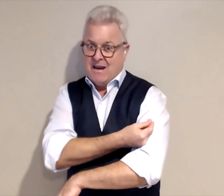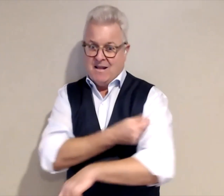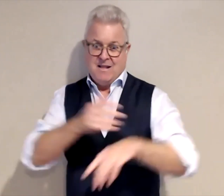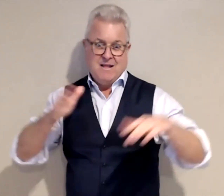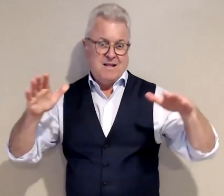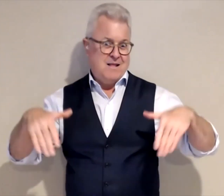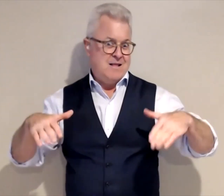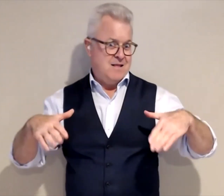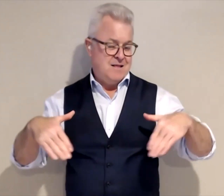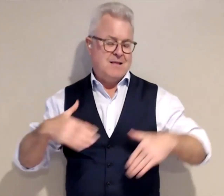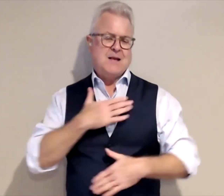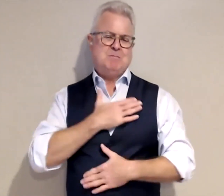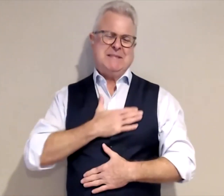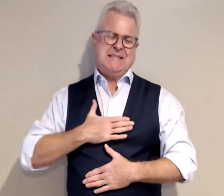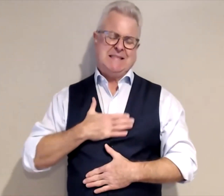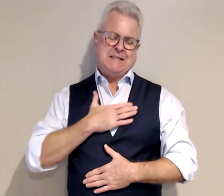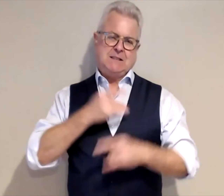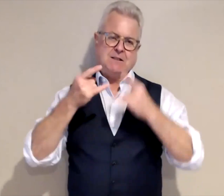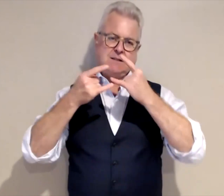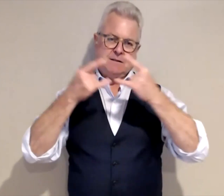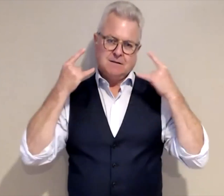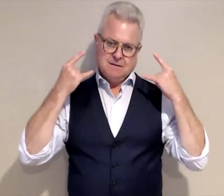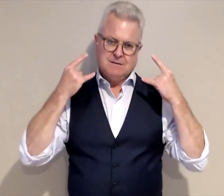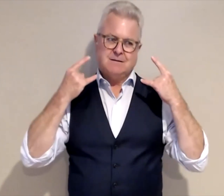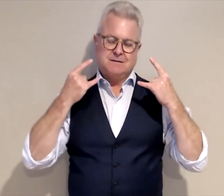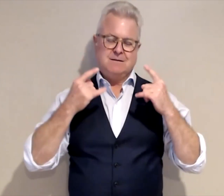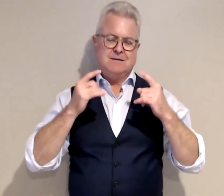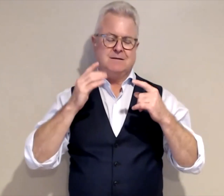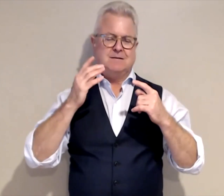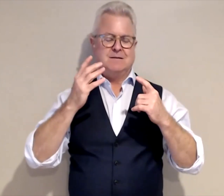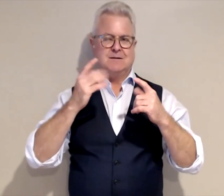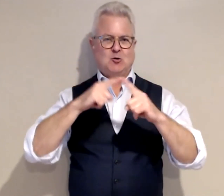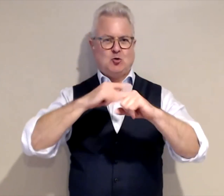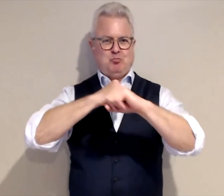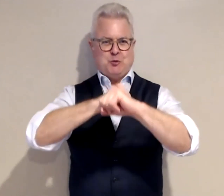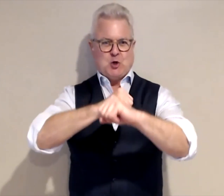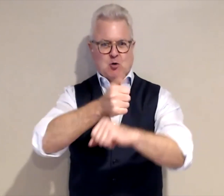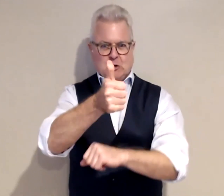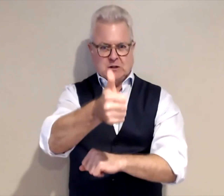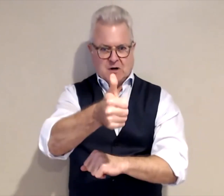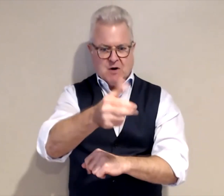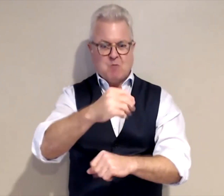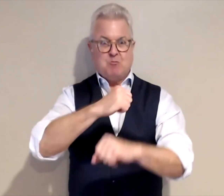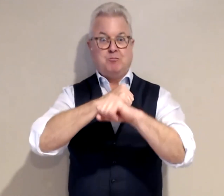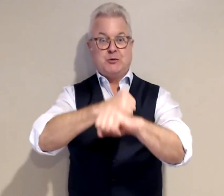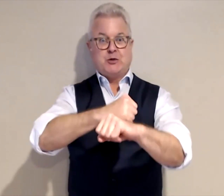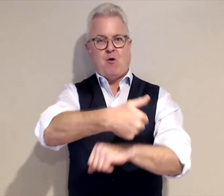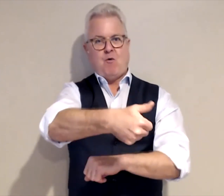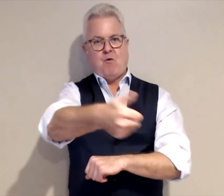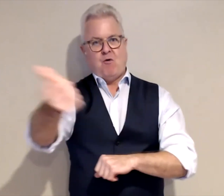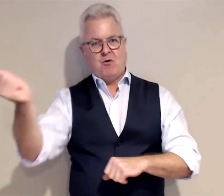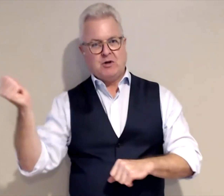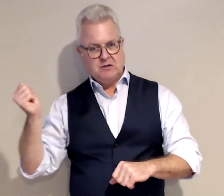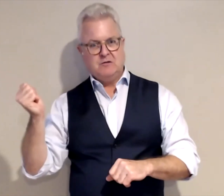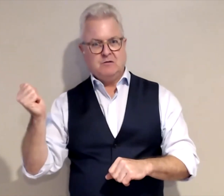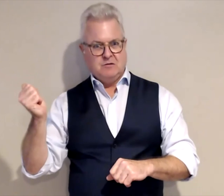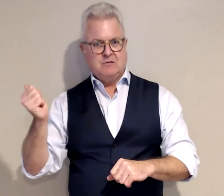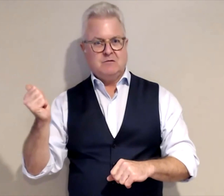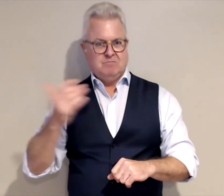And those kids who have yet to be vaccinated, we're asking especially that they please wear masks.